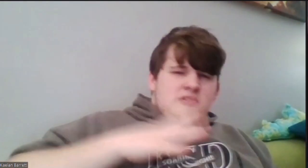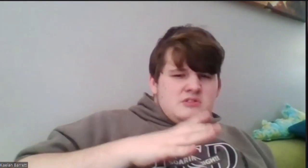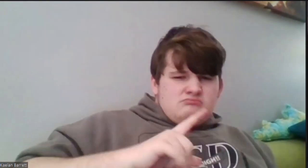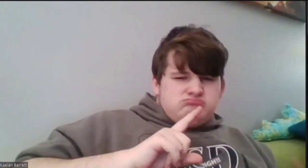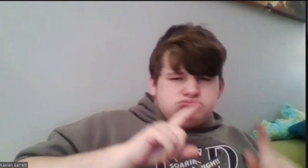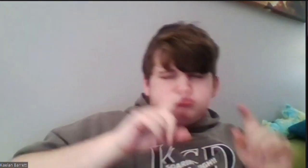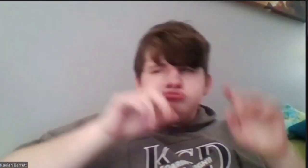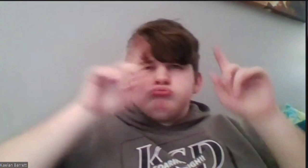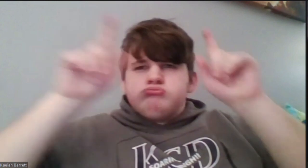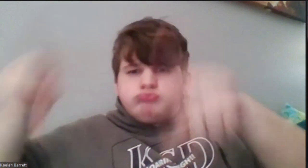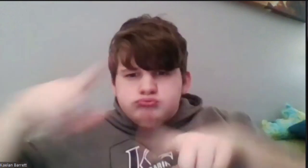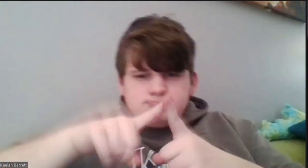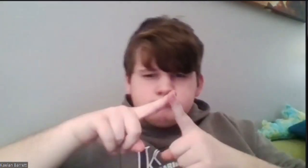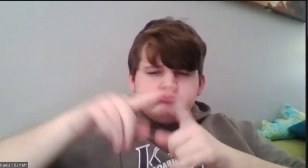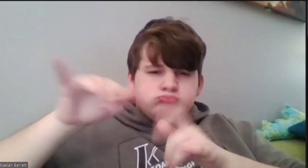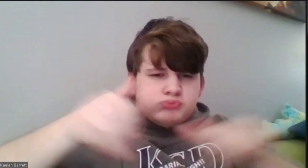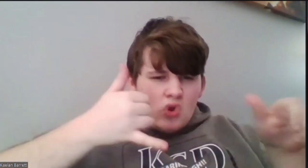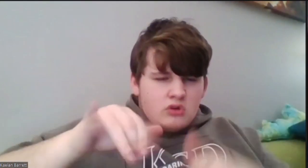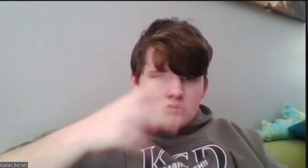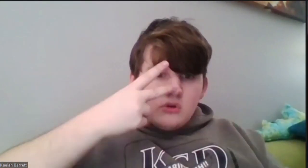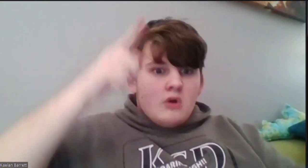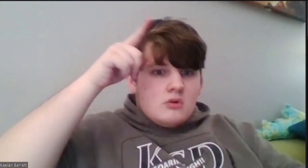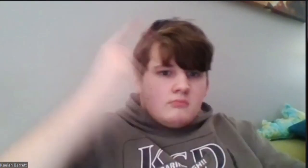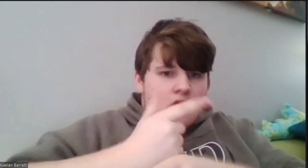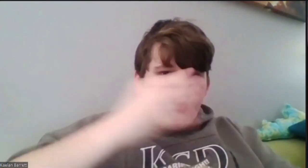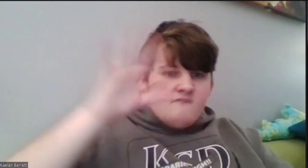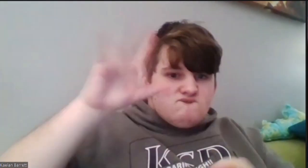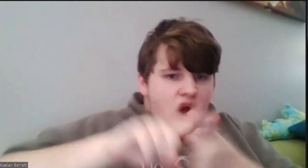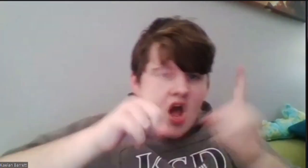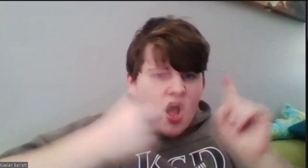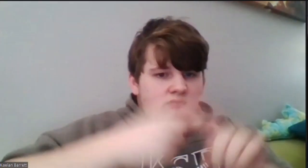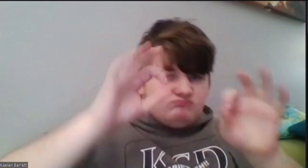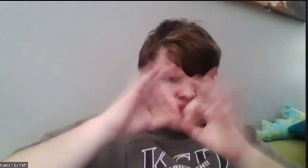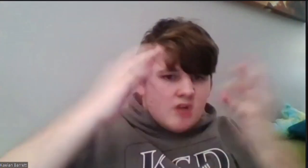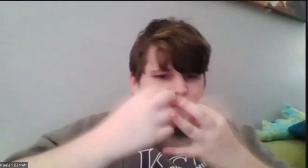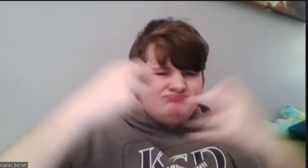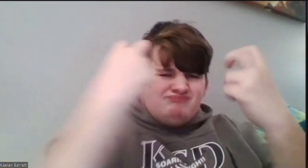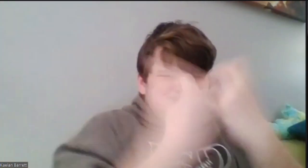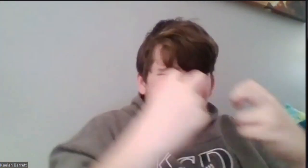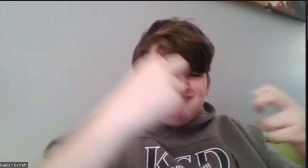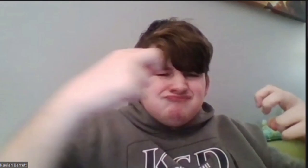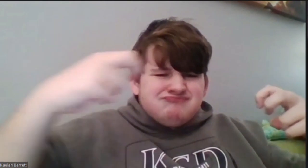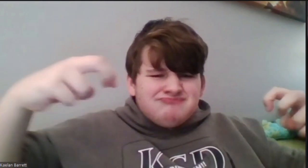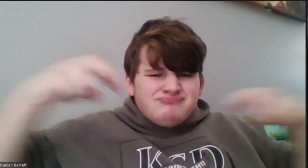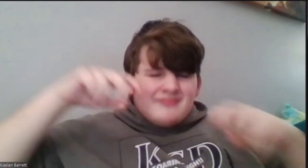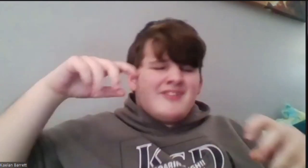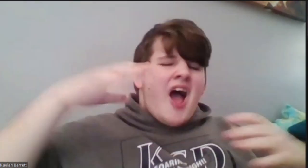party." So they head over to that party. His brother's friends and family